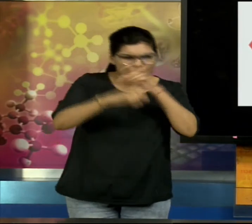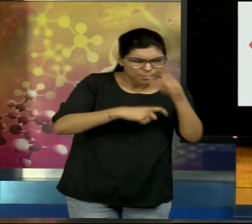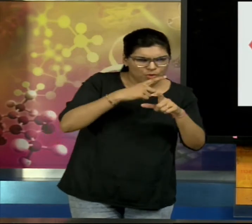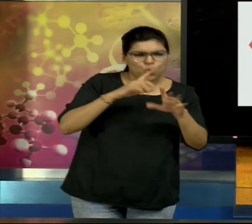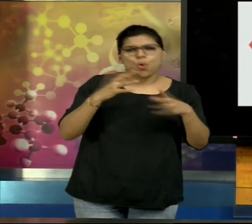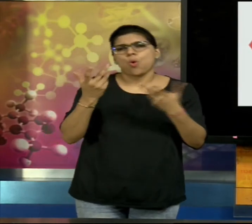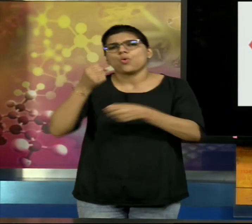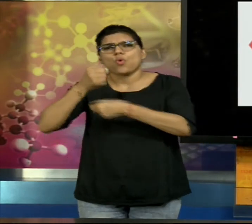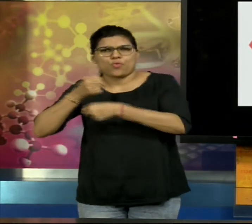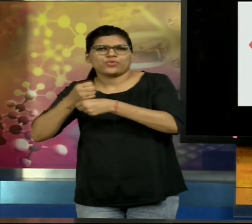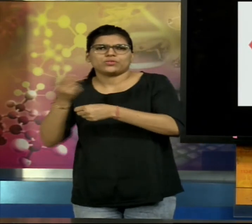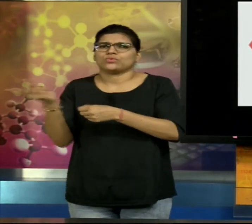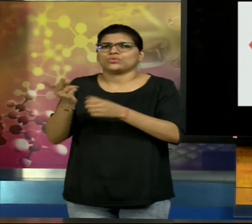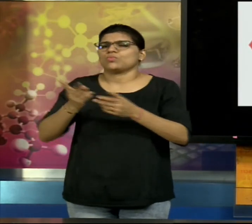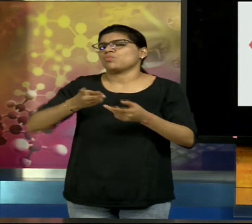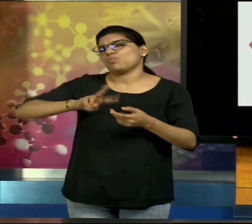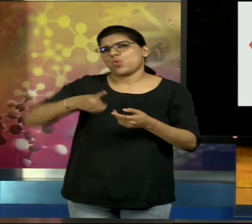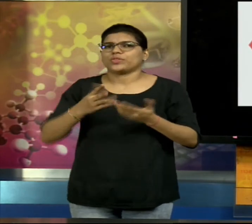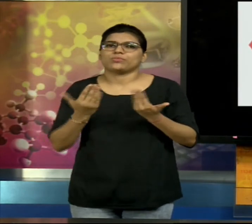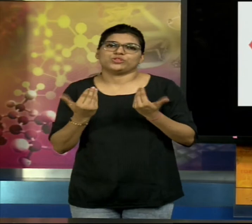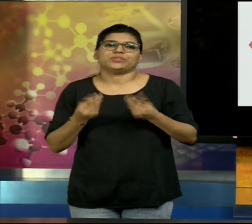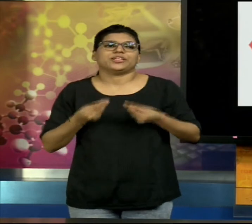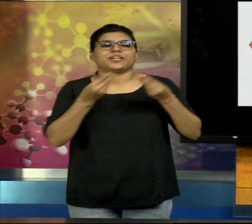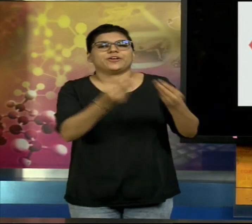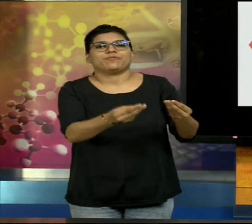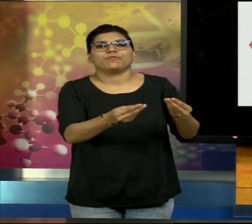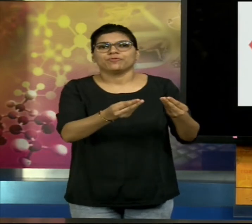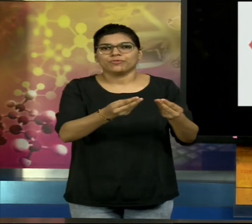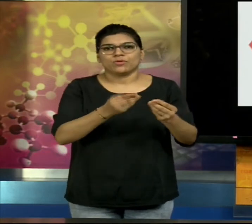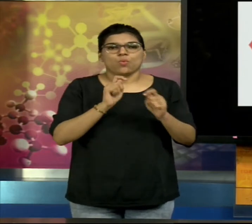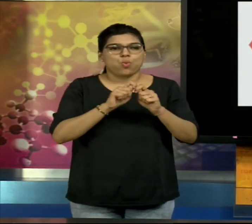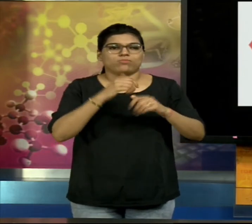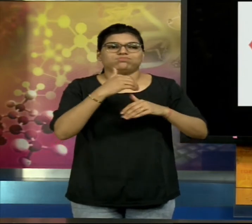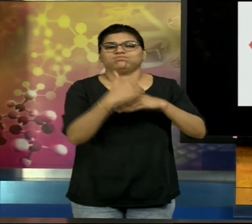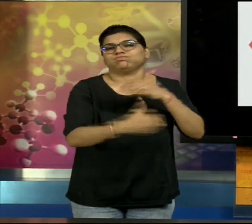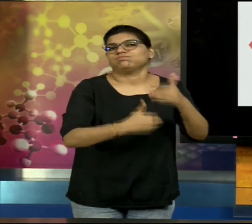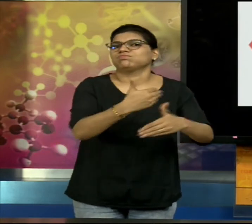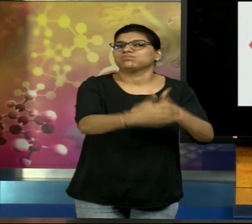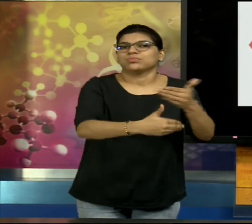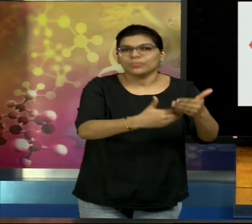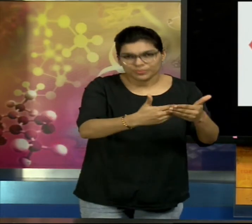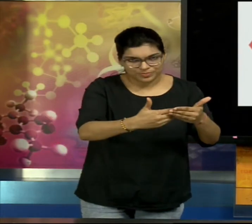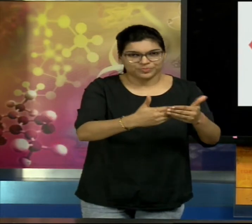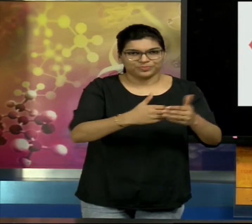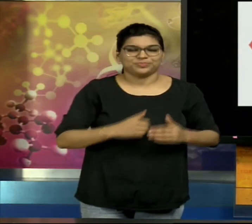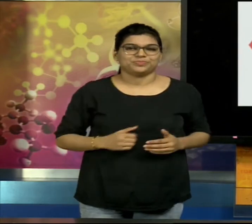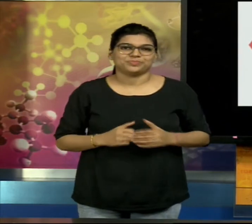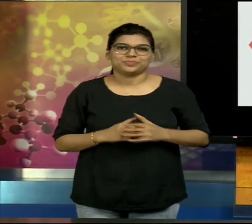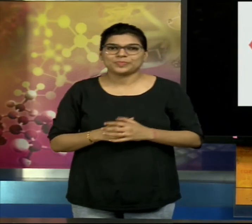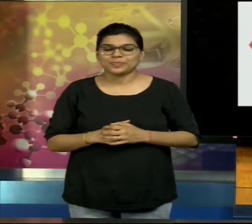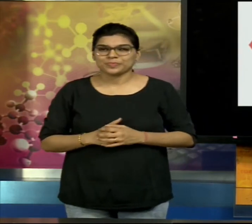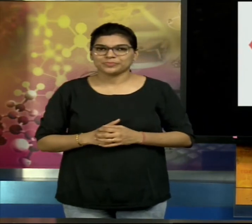Similarly, there are more examples about the facility. This is for government and private, for every organization.